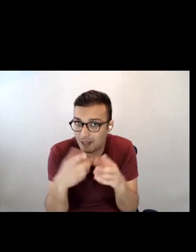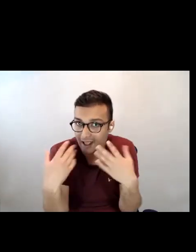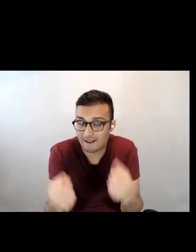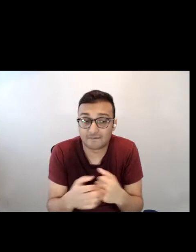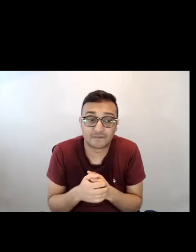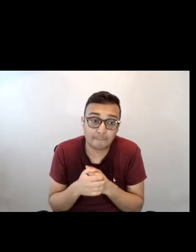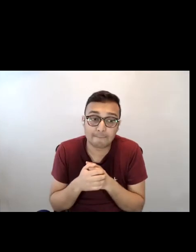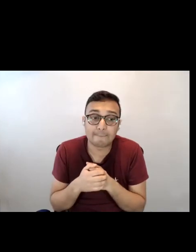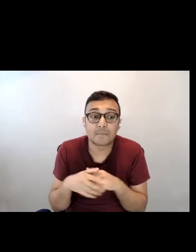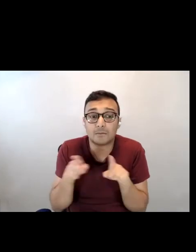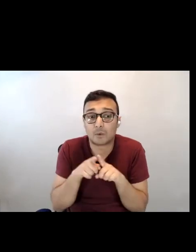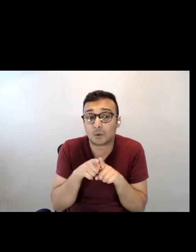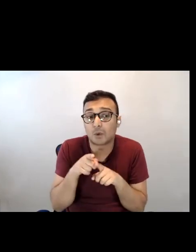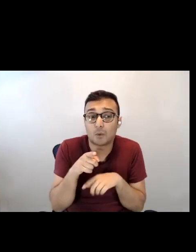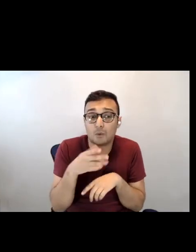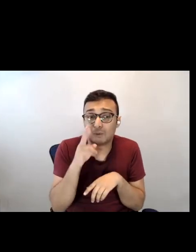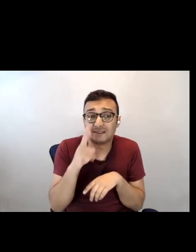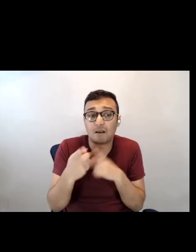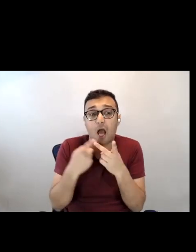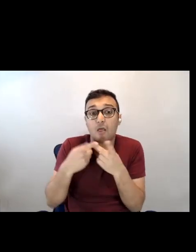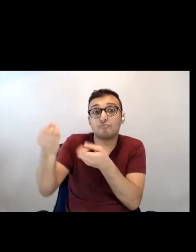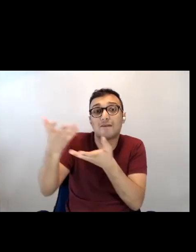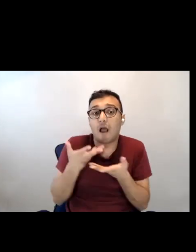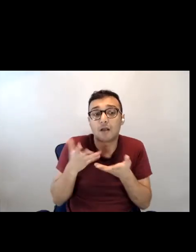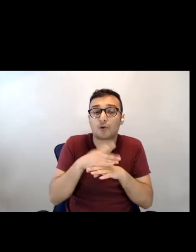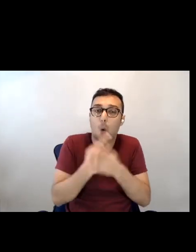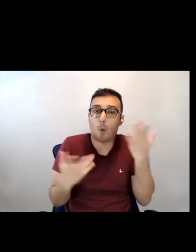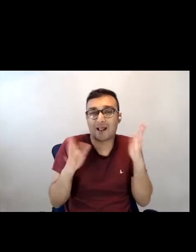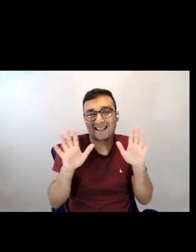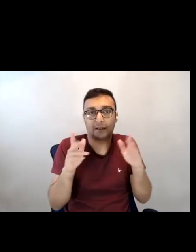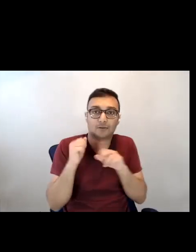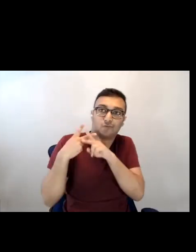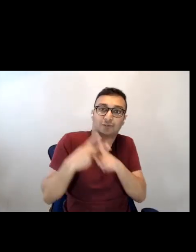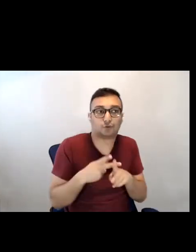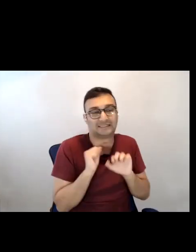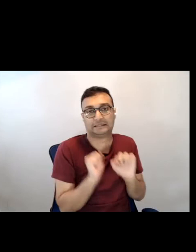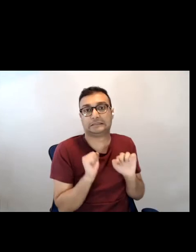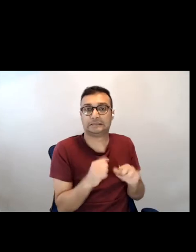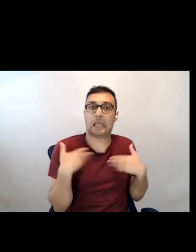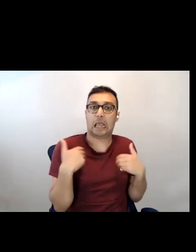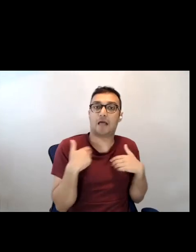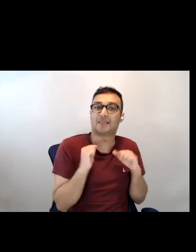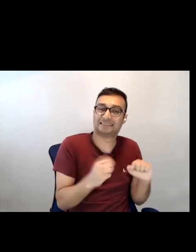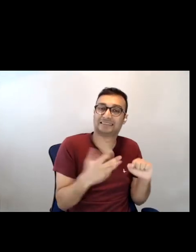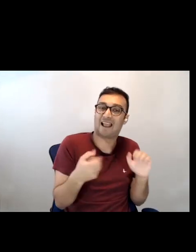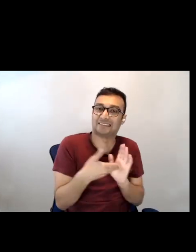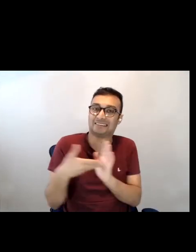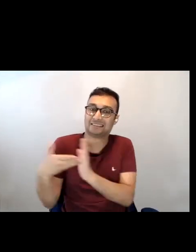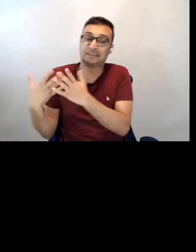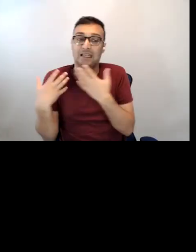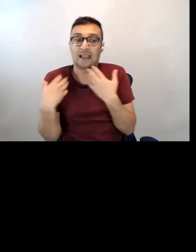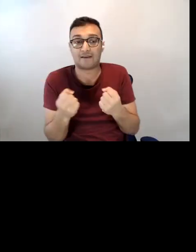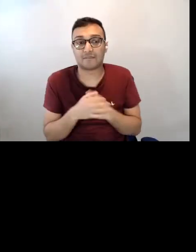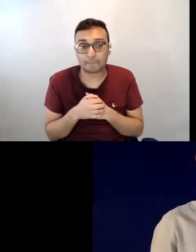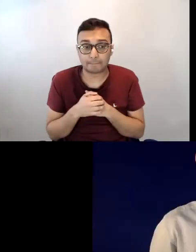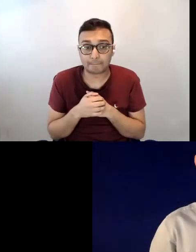the traditional rehabilitation professions. And of course, we are engaging with users of assistive technology and